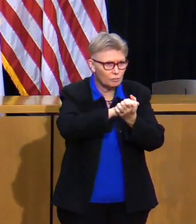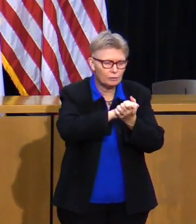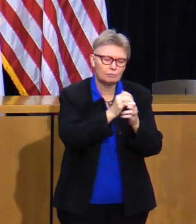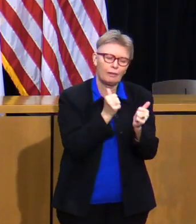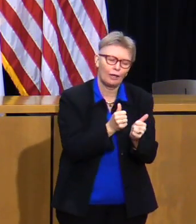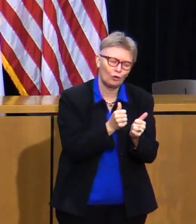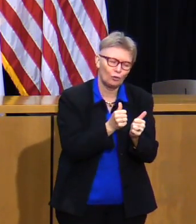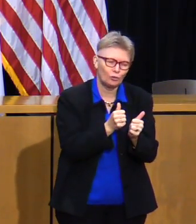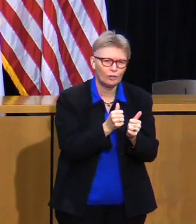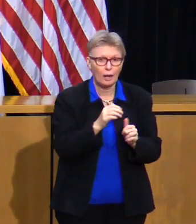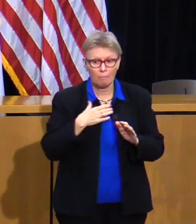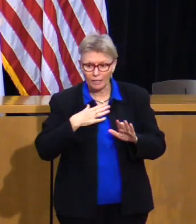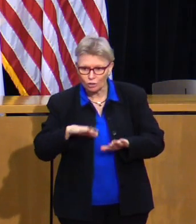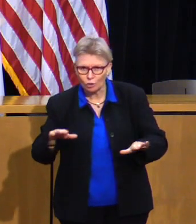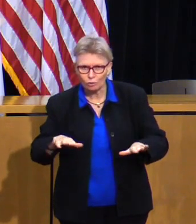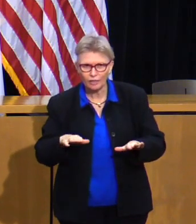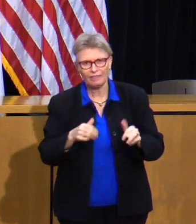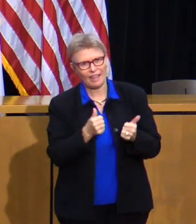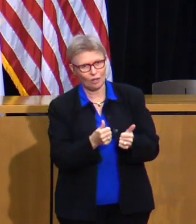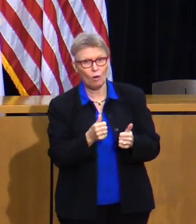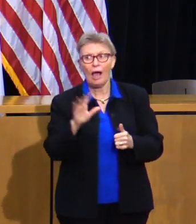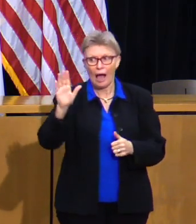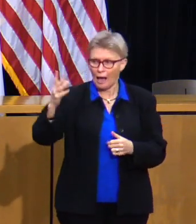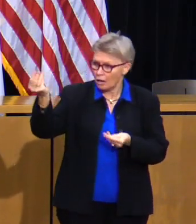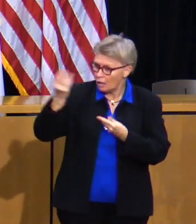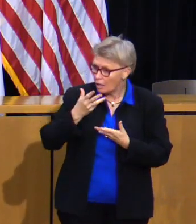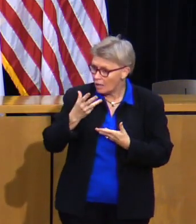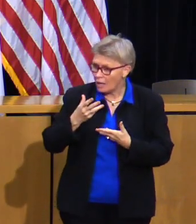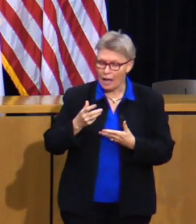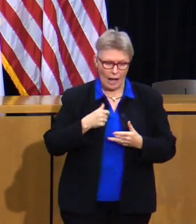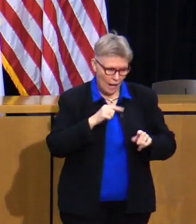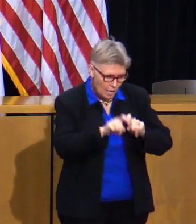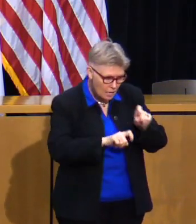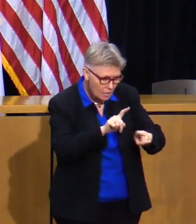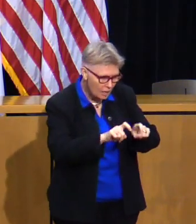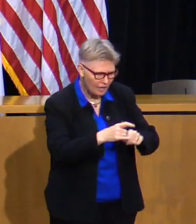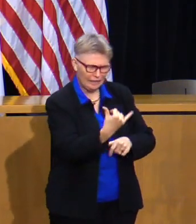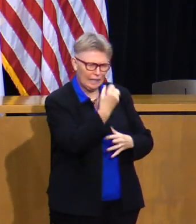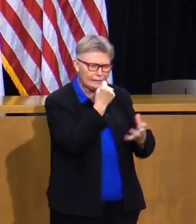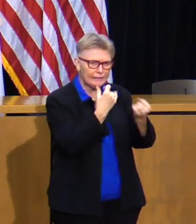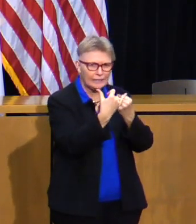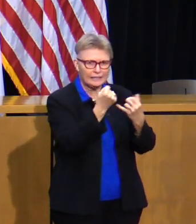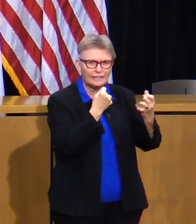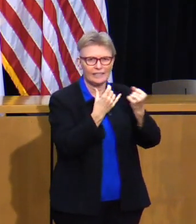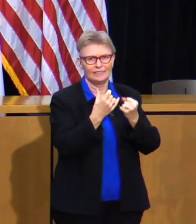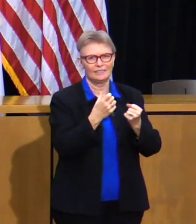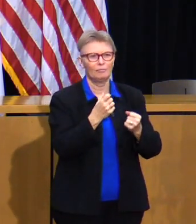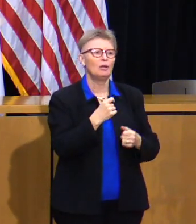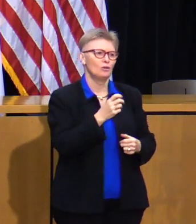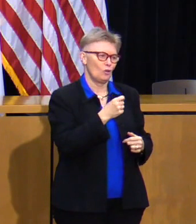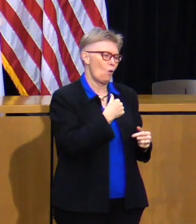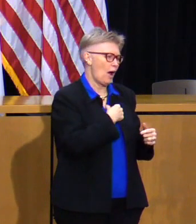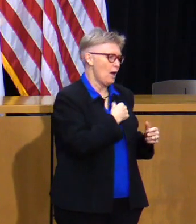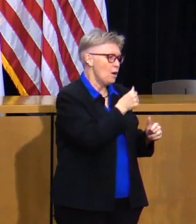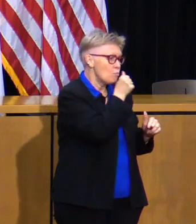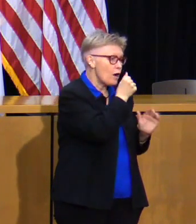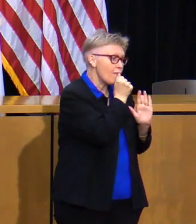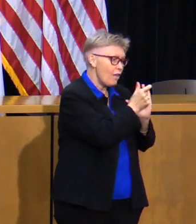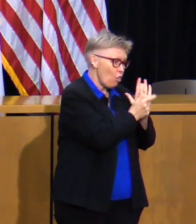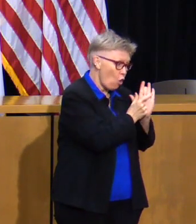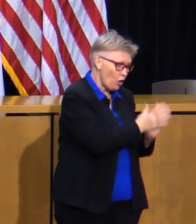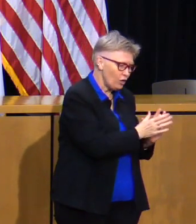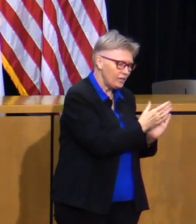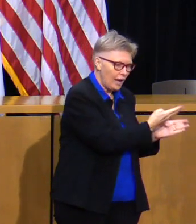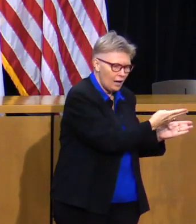children, who without hesitation have supported me as I transitioned from private practice to devoting my life to public